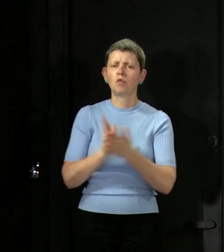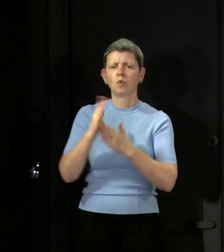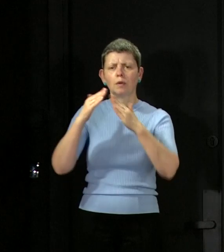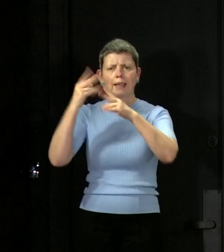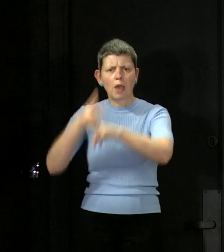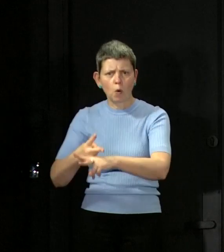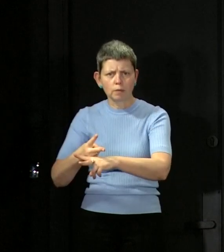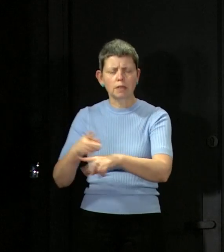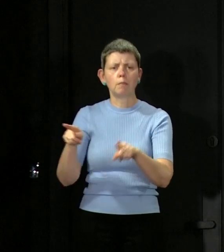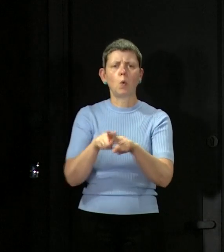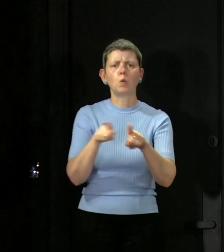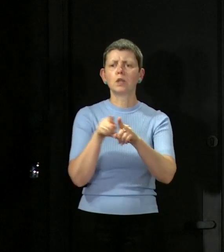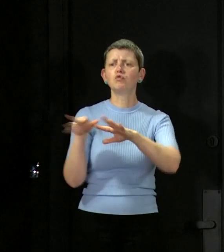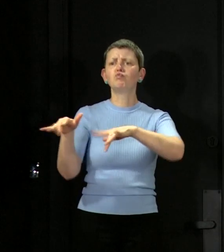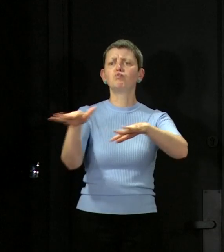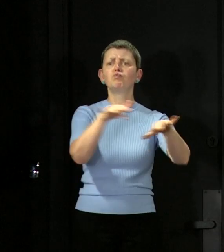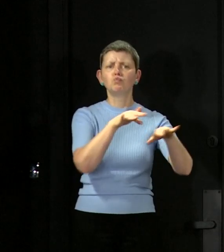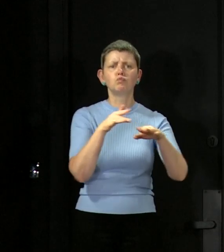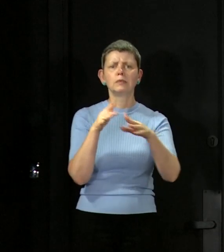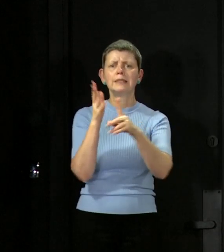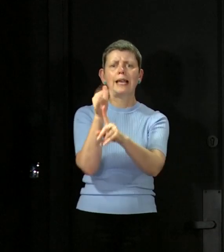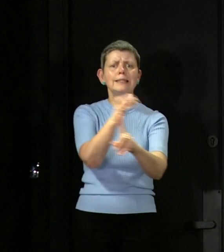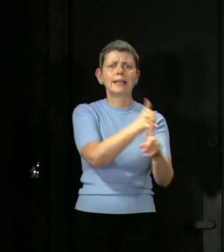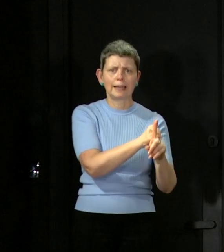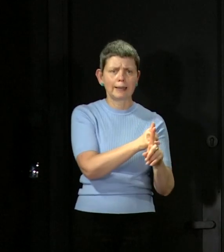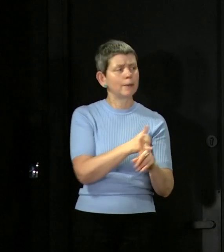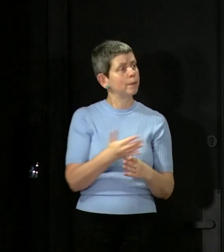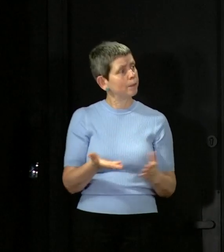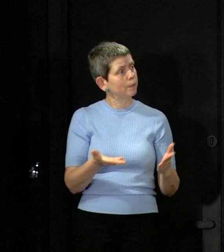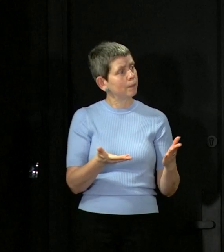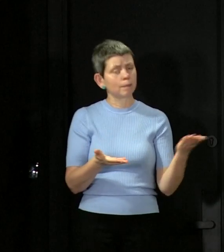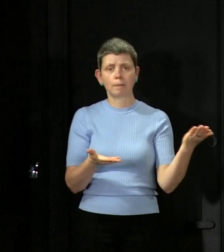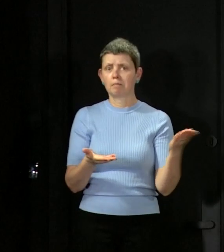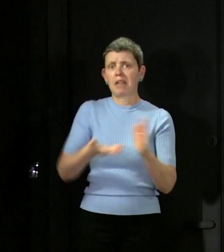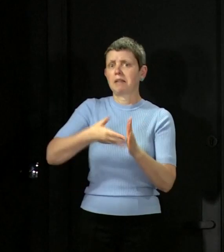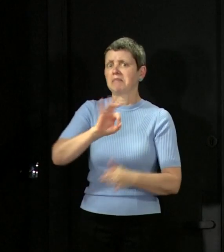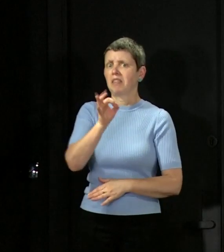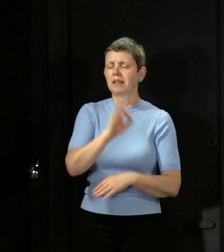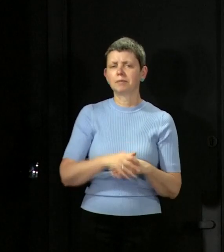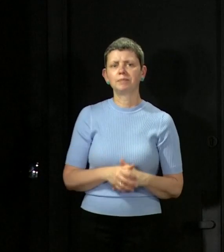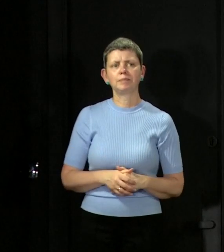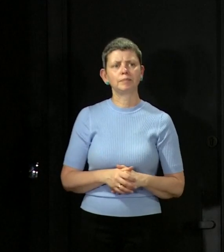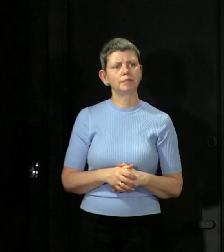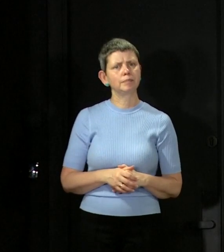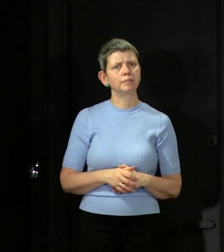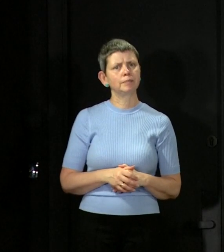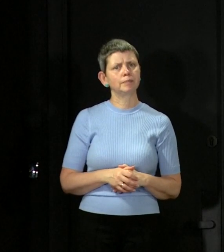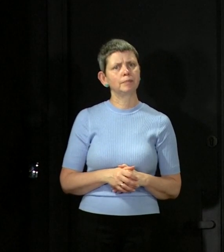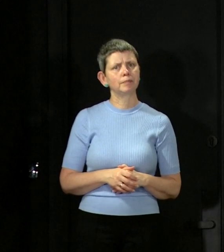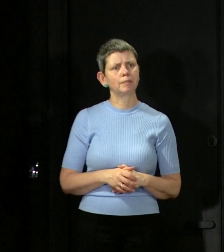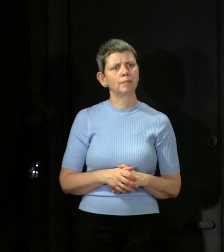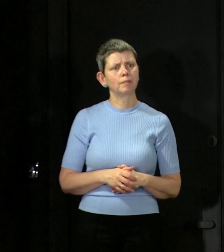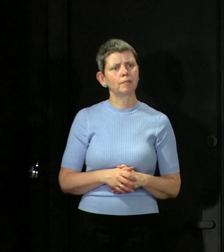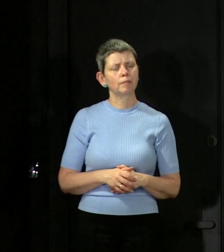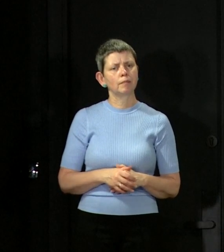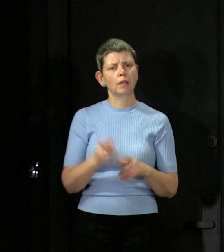but surveillance testing as well will be over and above that. Do you want to say any more about that? No. Derek Keighley from the